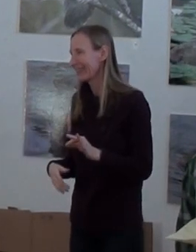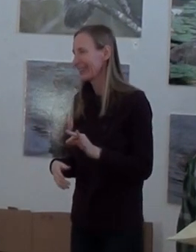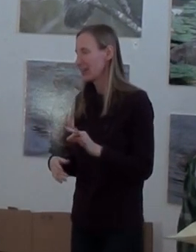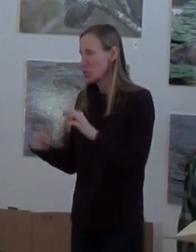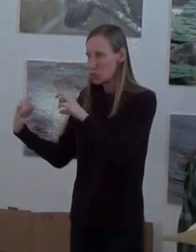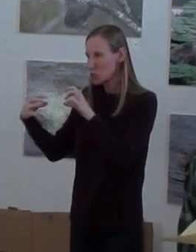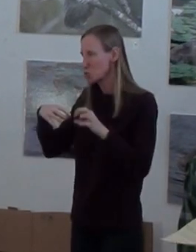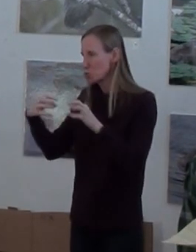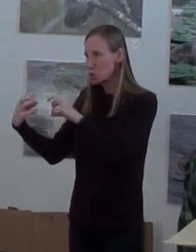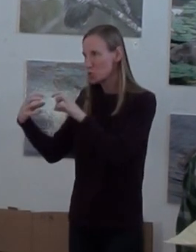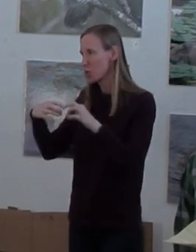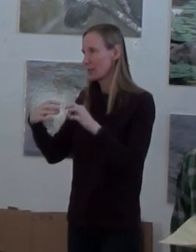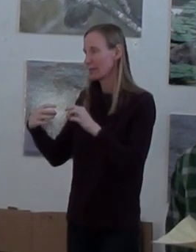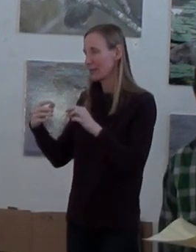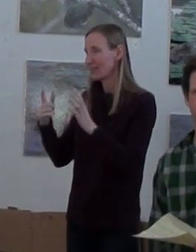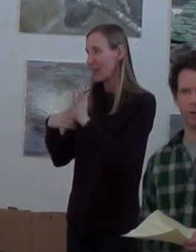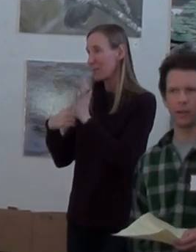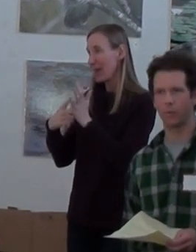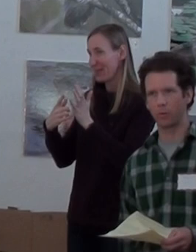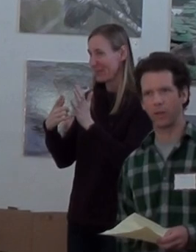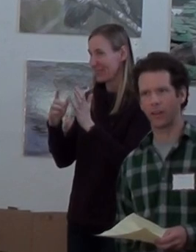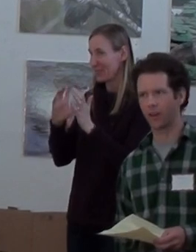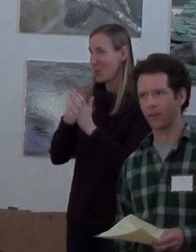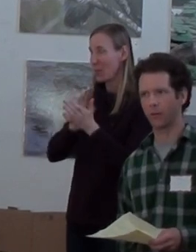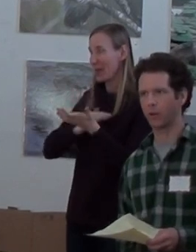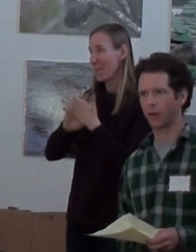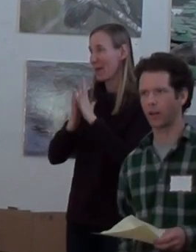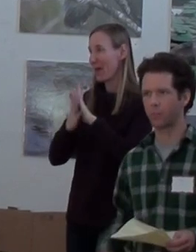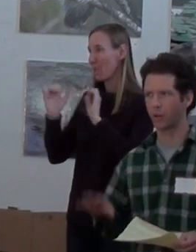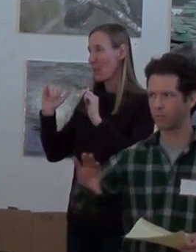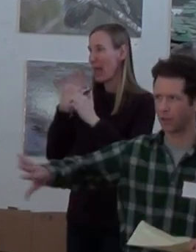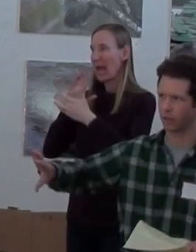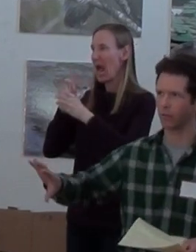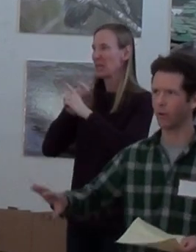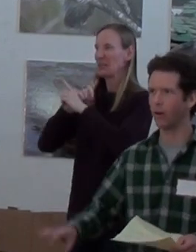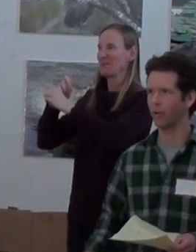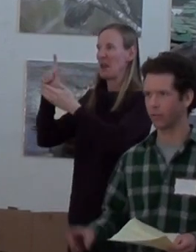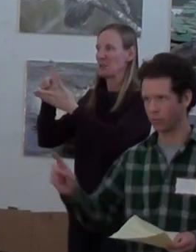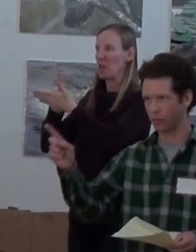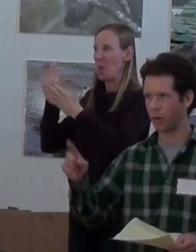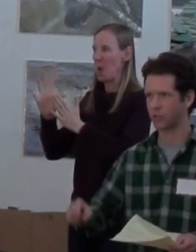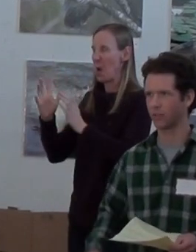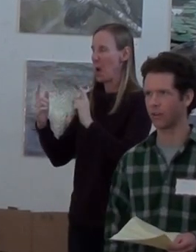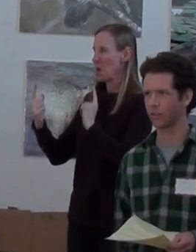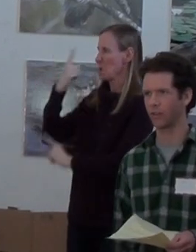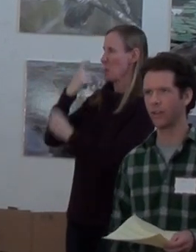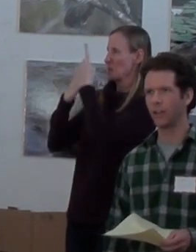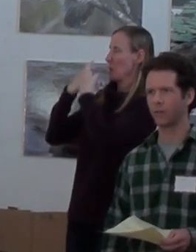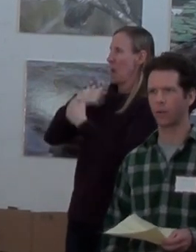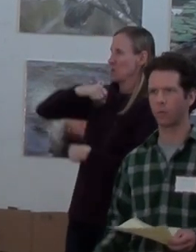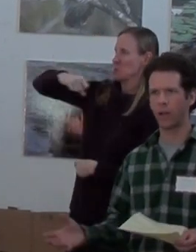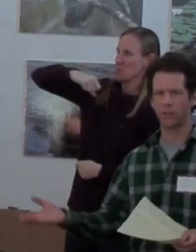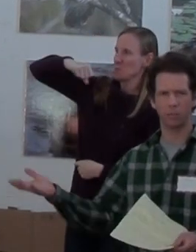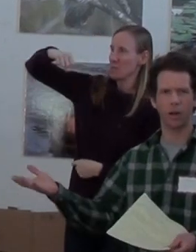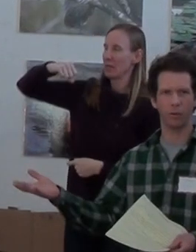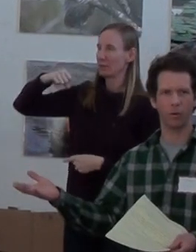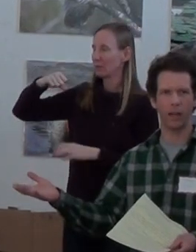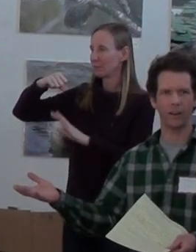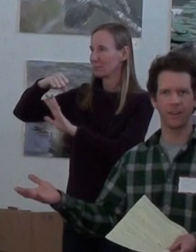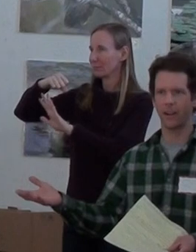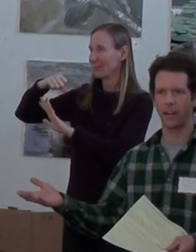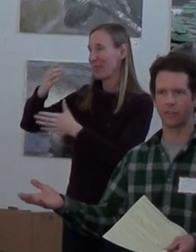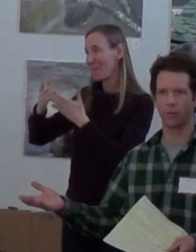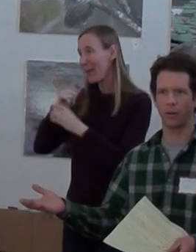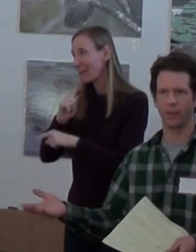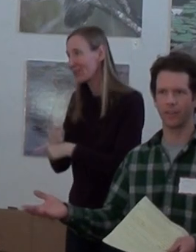fight. We become our own best defense lawyers, you know, when we are kind of put up against the wall and someone questions us and we're like, well, actually, they're probably